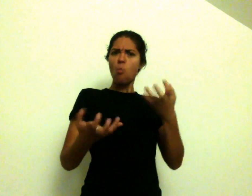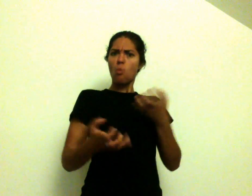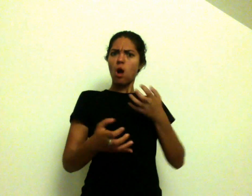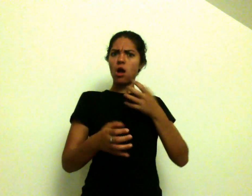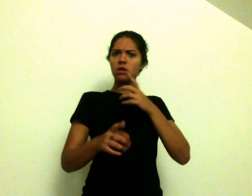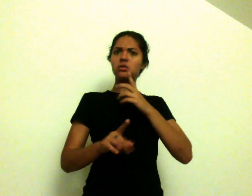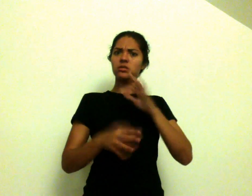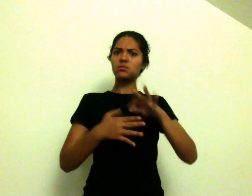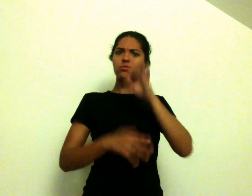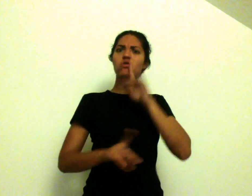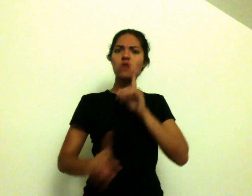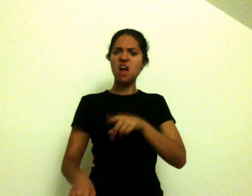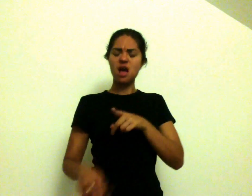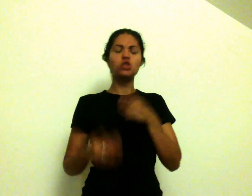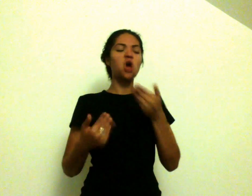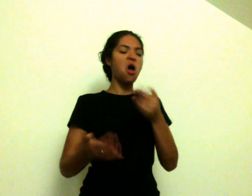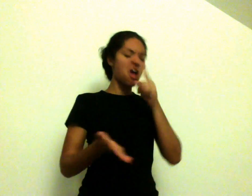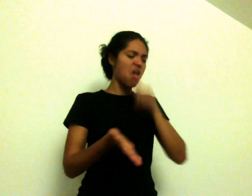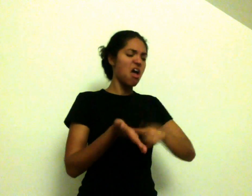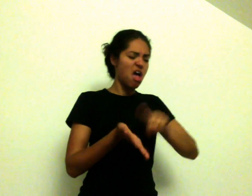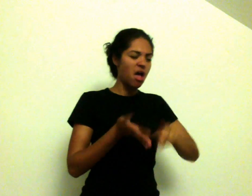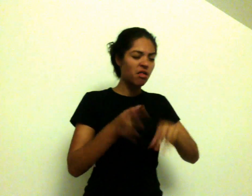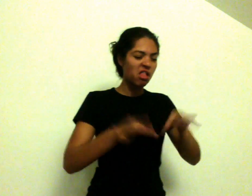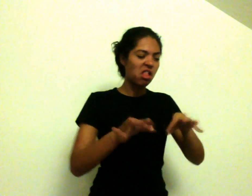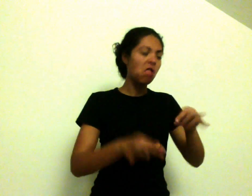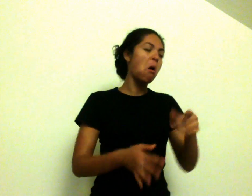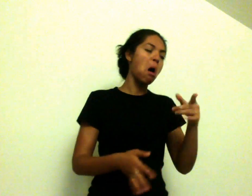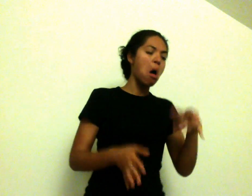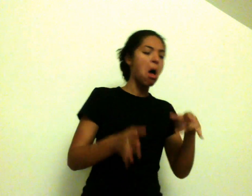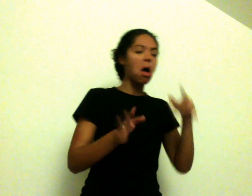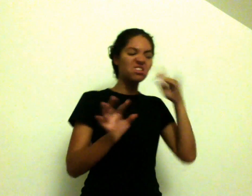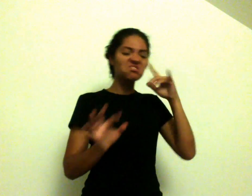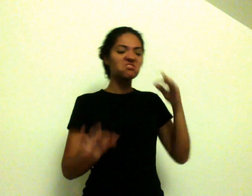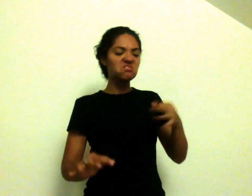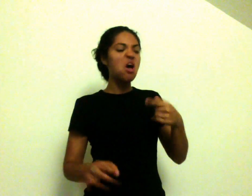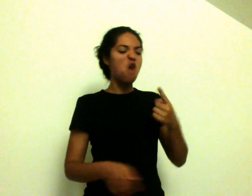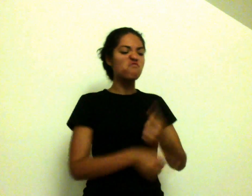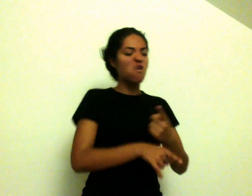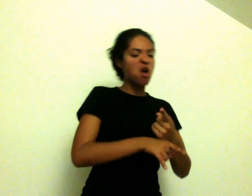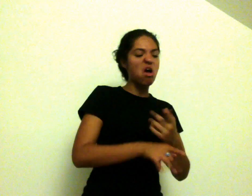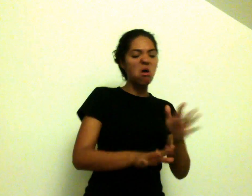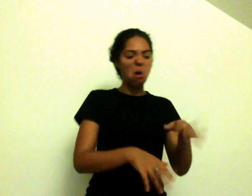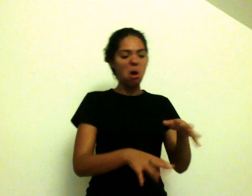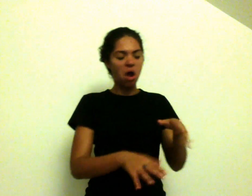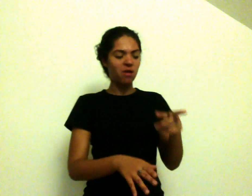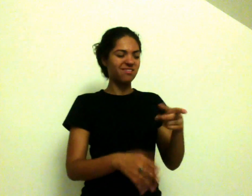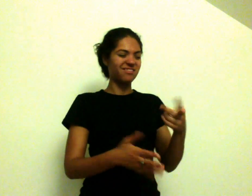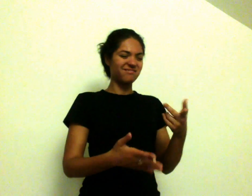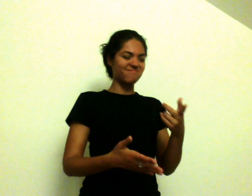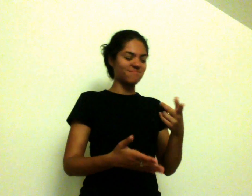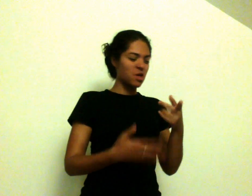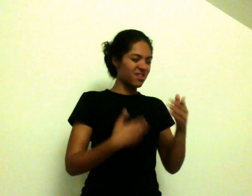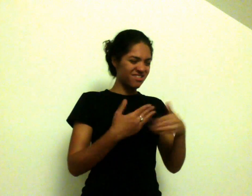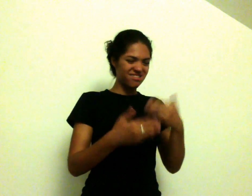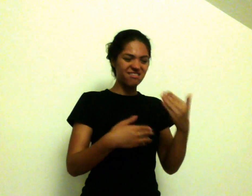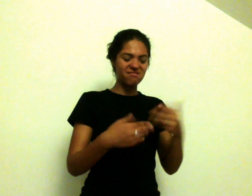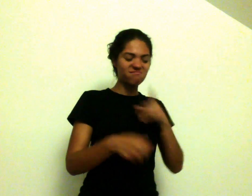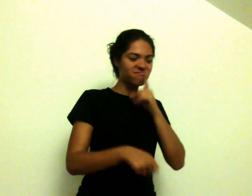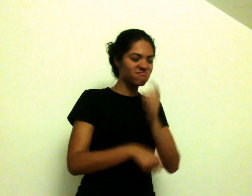they end up actually disappointing their own pursuits. Charles Swindoll says, I'm not acquainted with a brighter mind or a